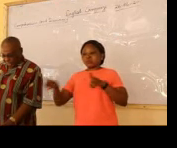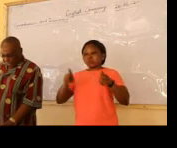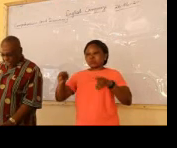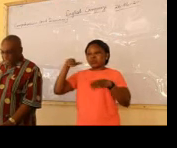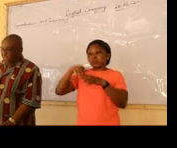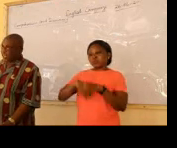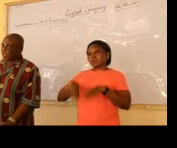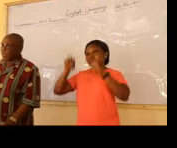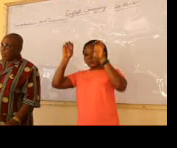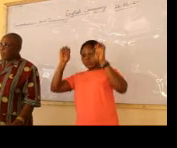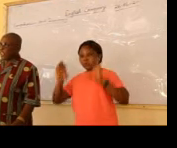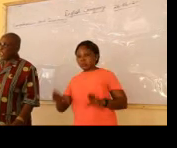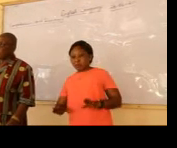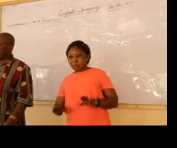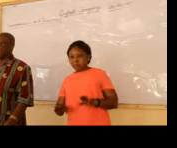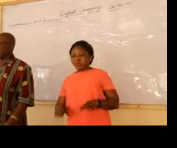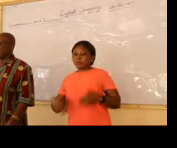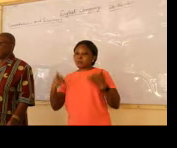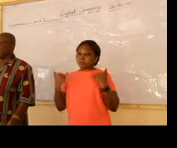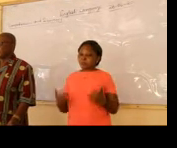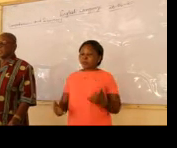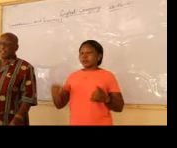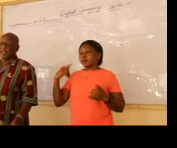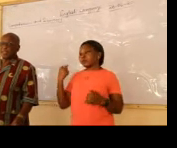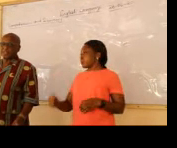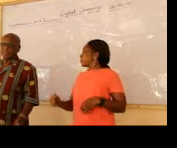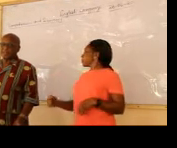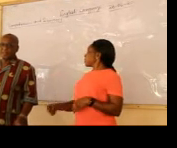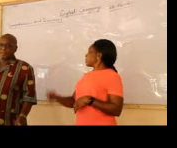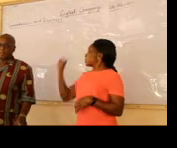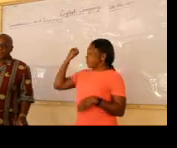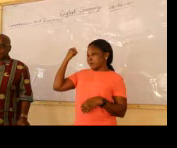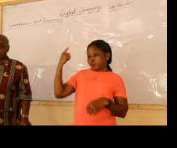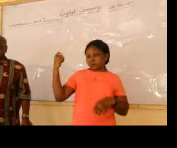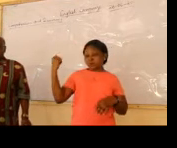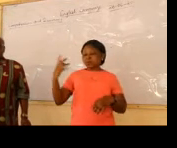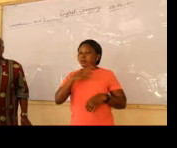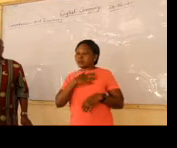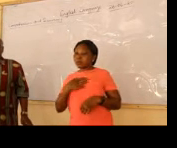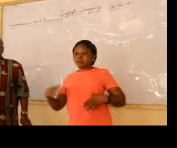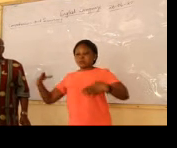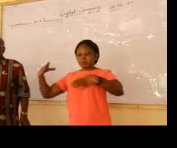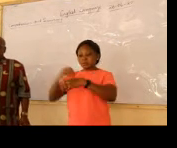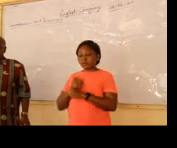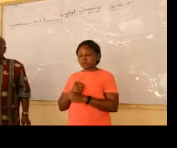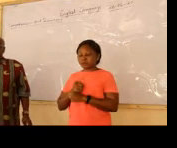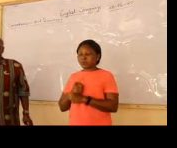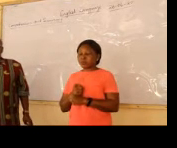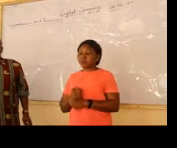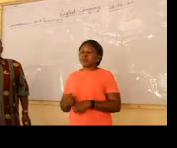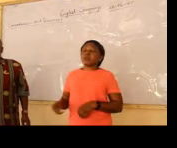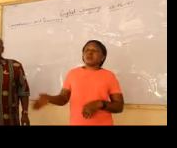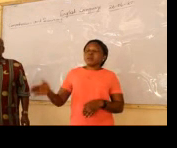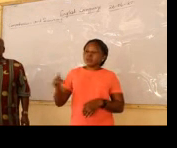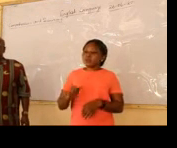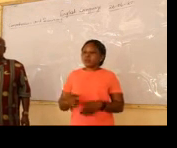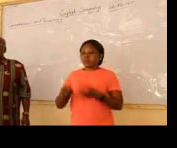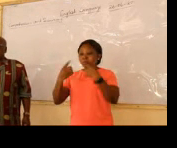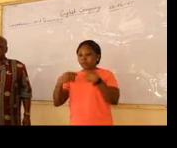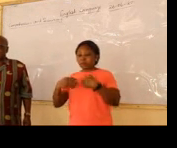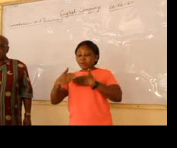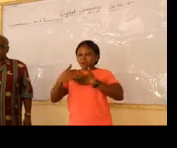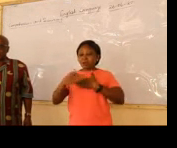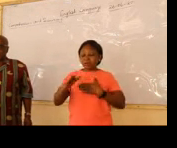Now, the comprehension and summary exercises, they come after